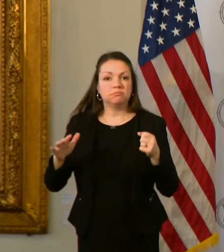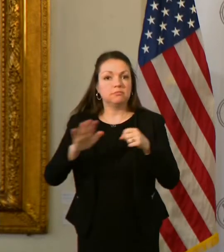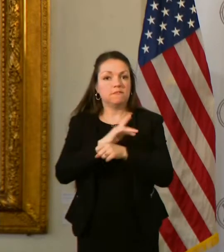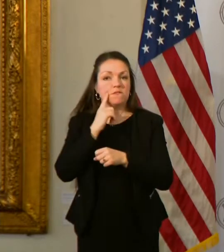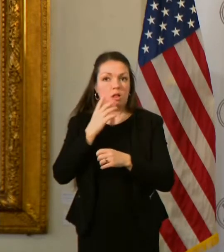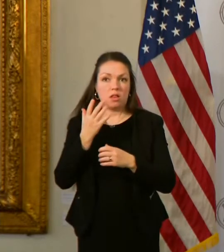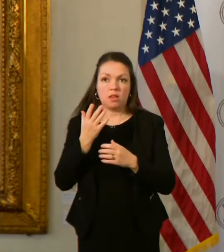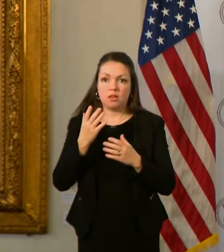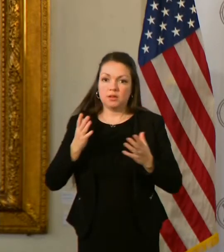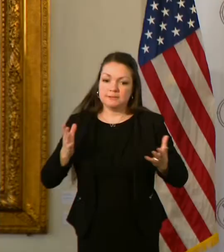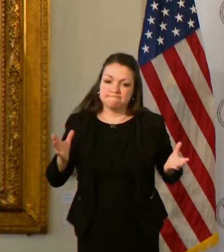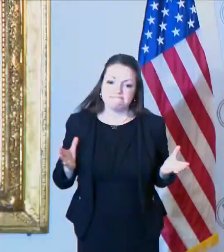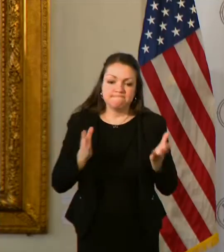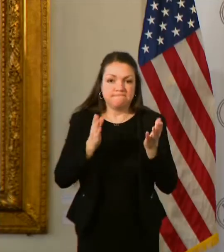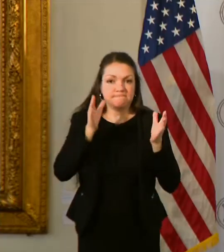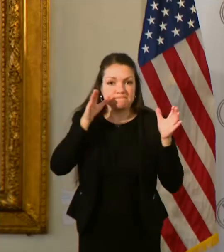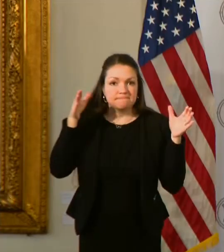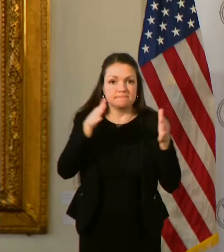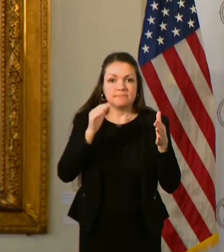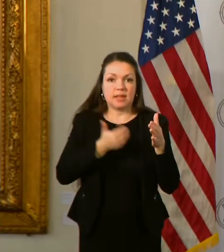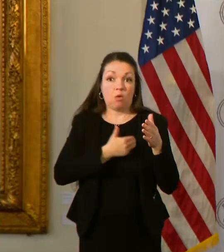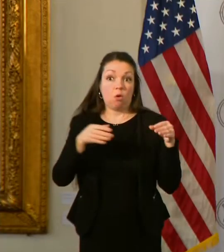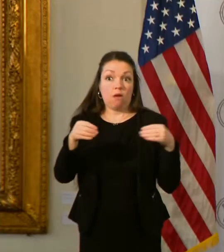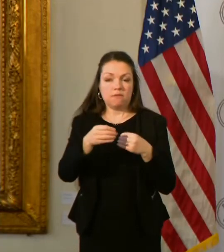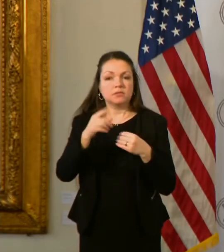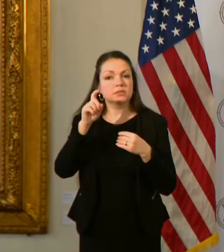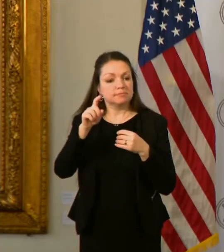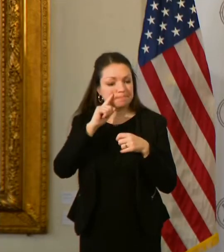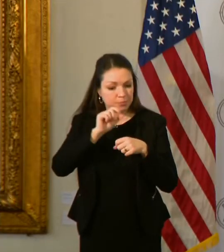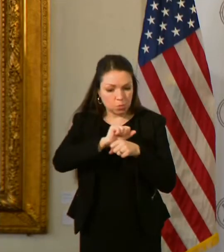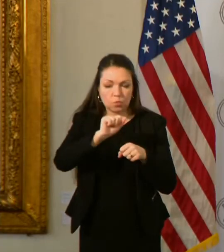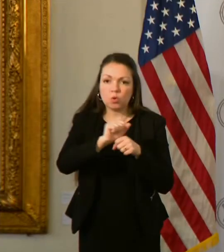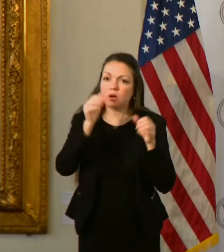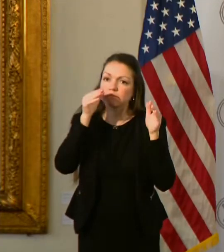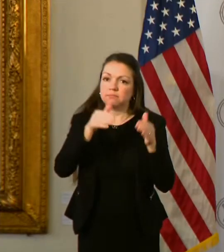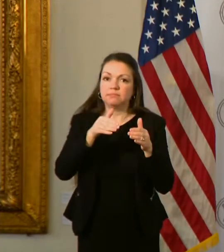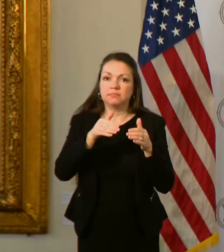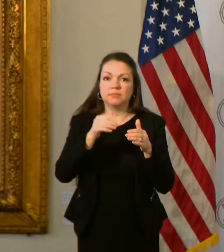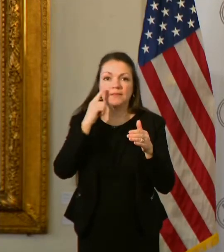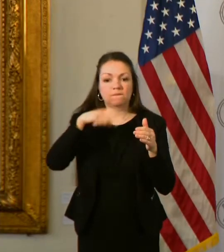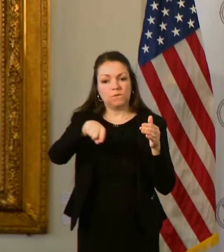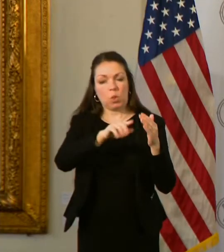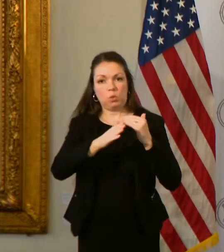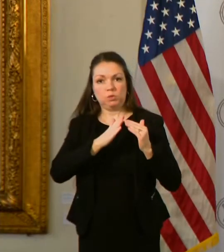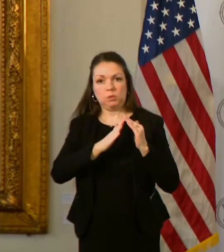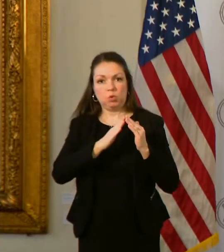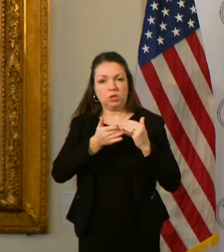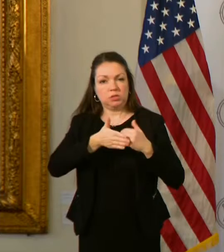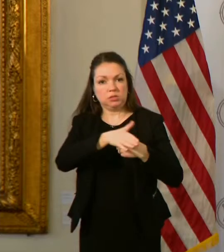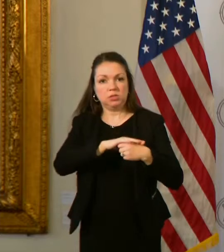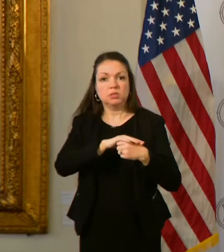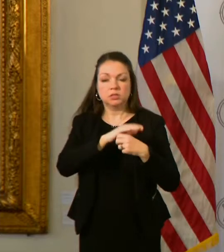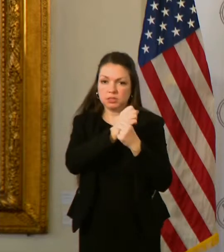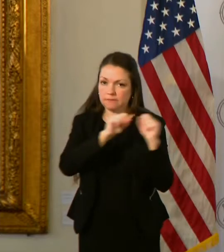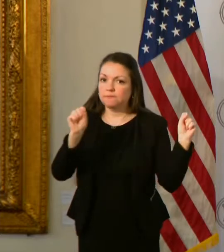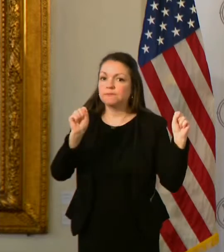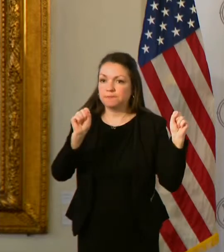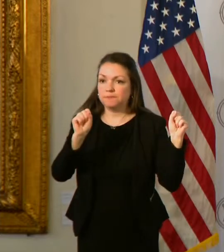of our office to work to ensure that our communities are safe. It's also